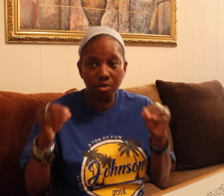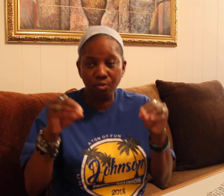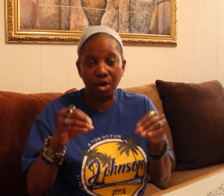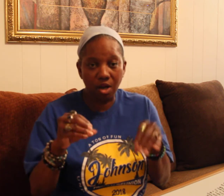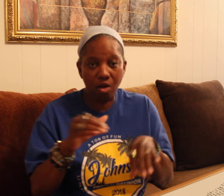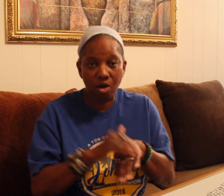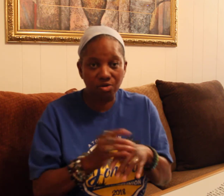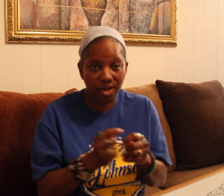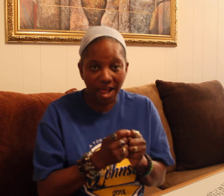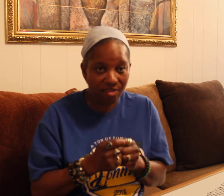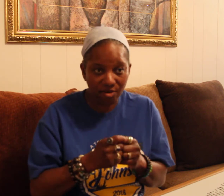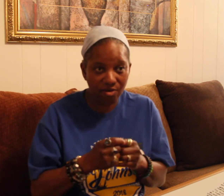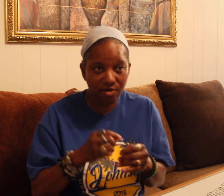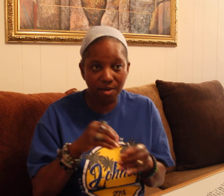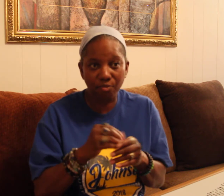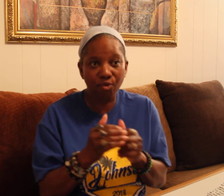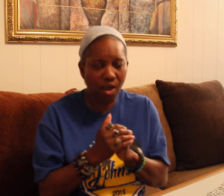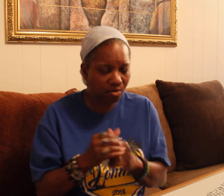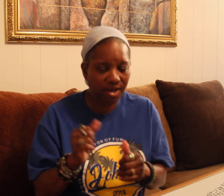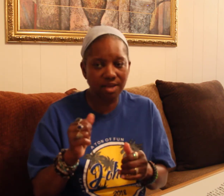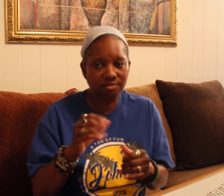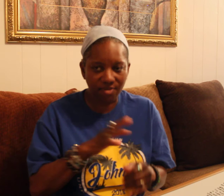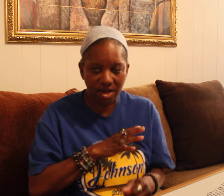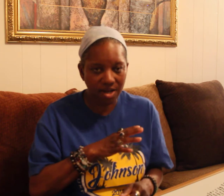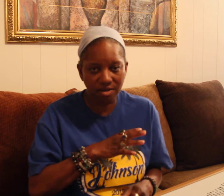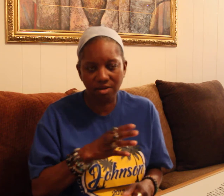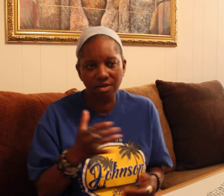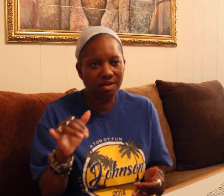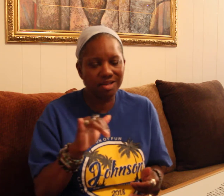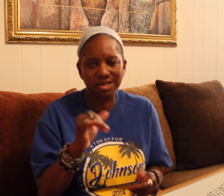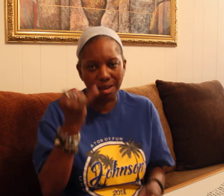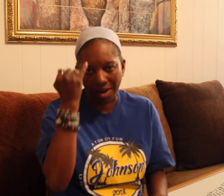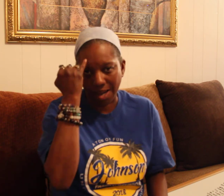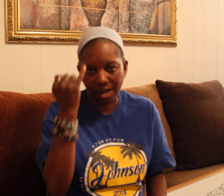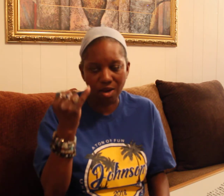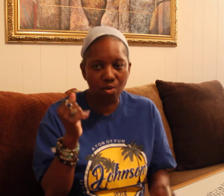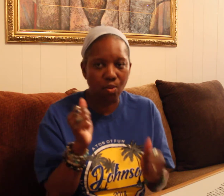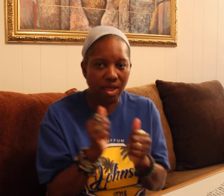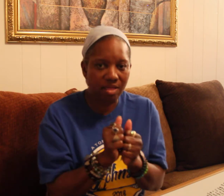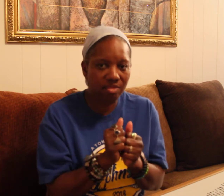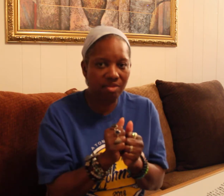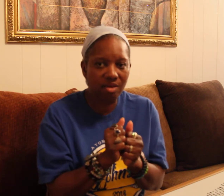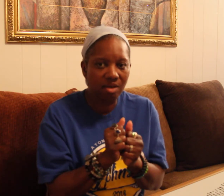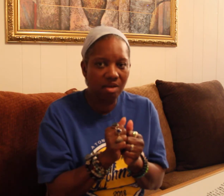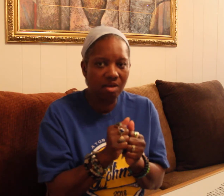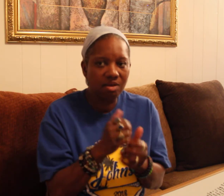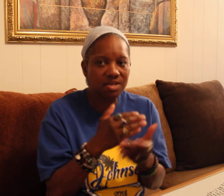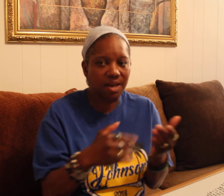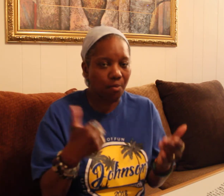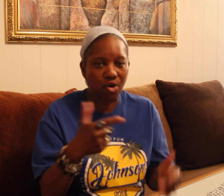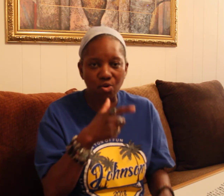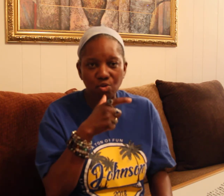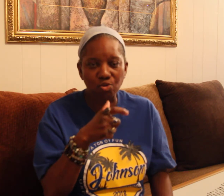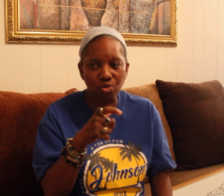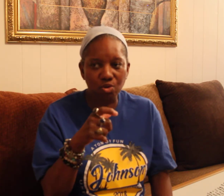put it on together and pray. Okay, that's fine. It's the same idea with someone who